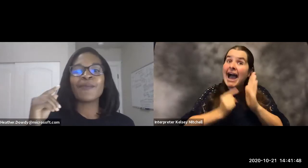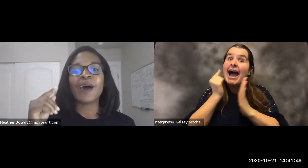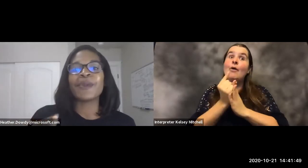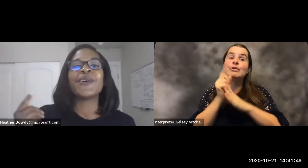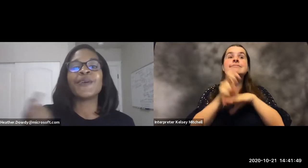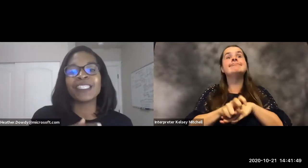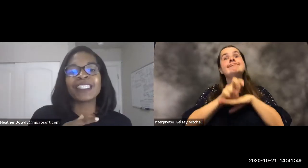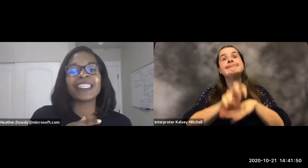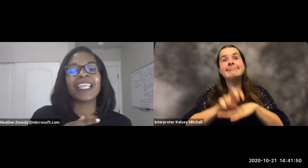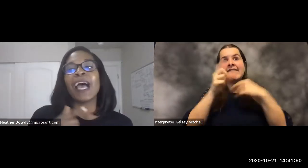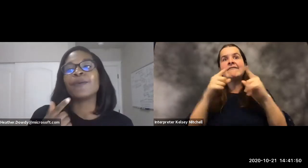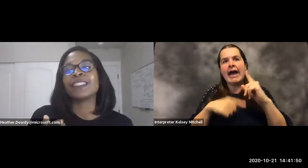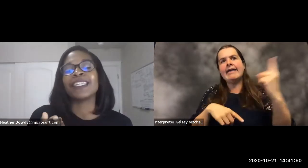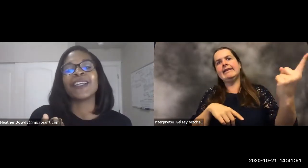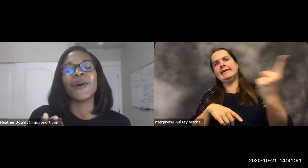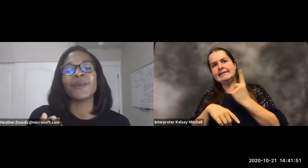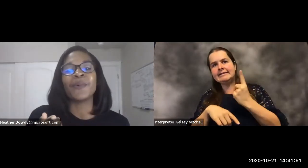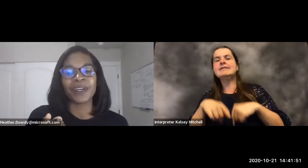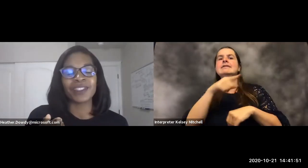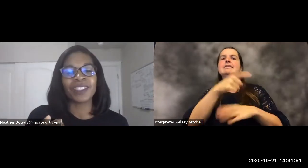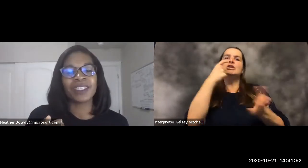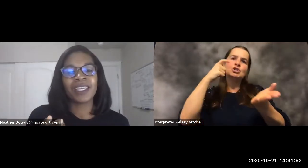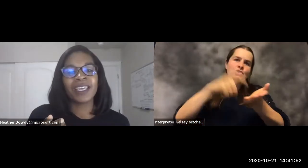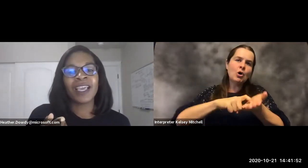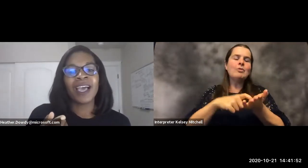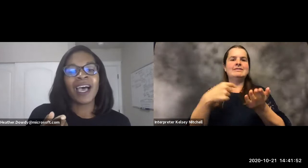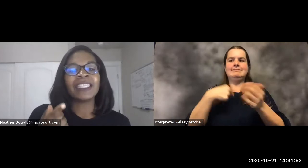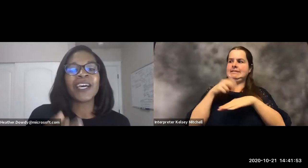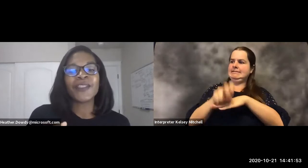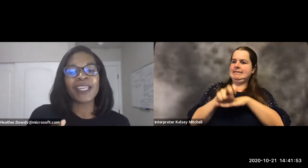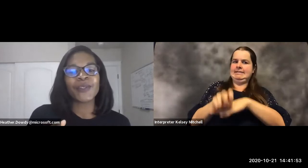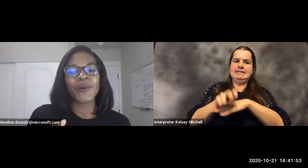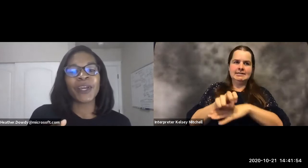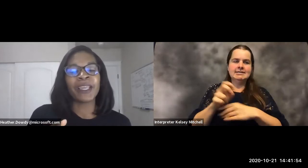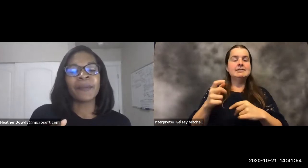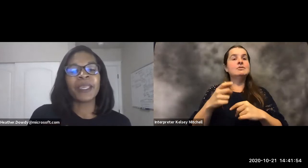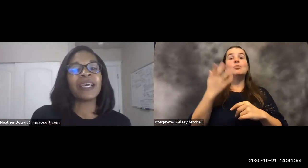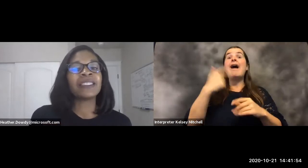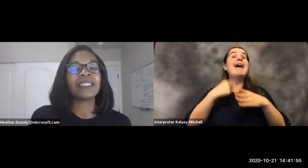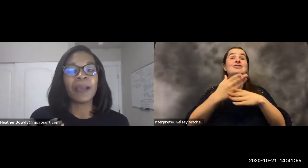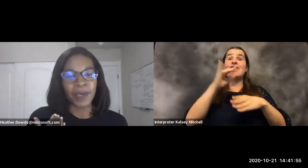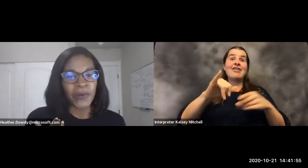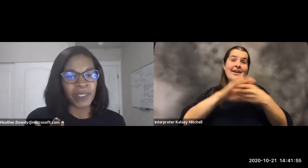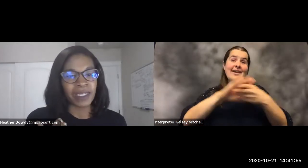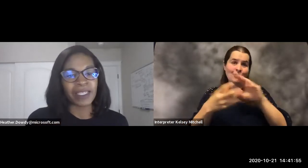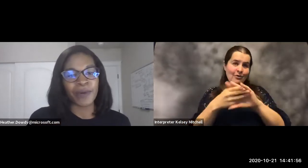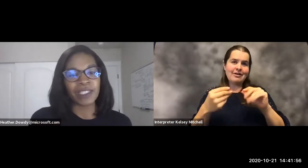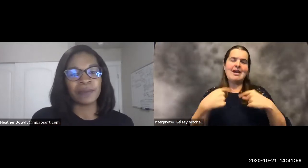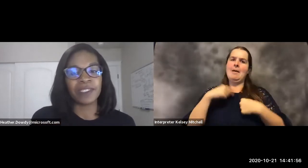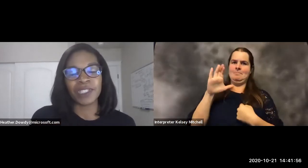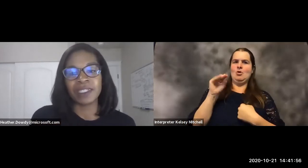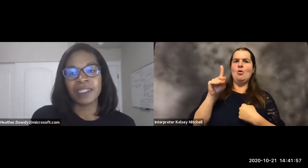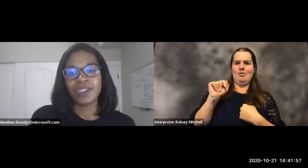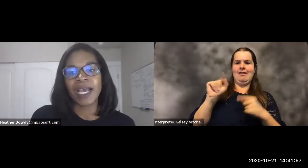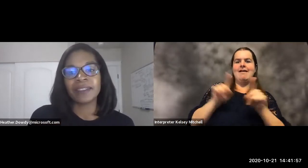he finally came up and noticed that I was sitting on the porch. I tell that story because I'm a CODA, as